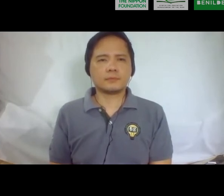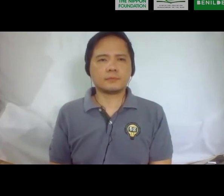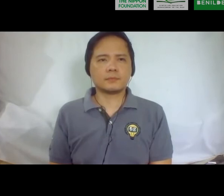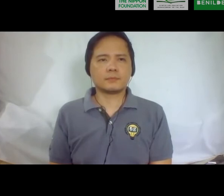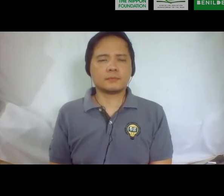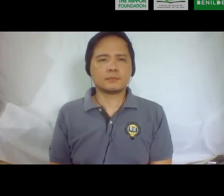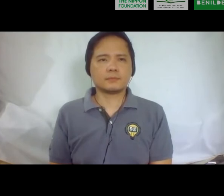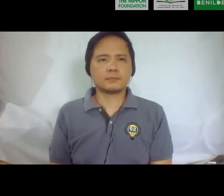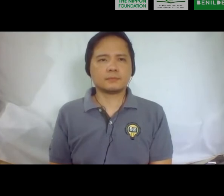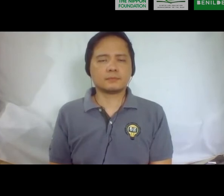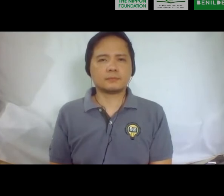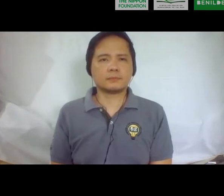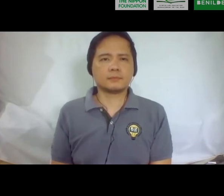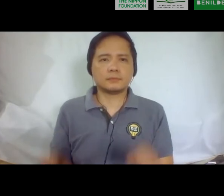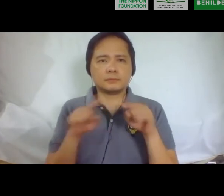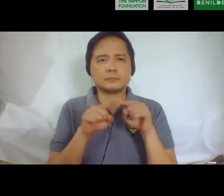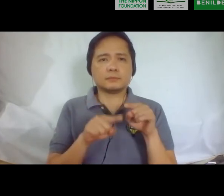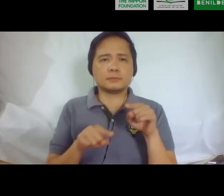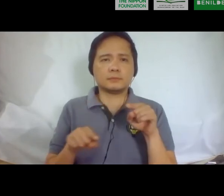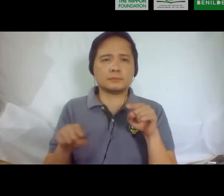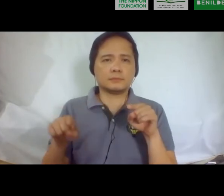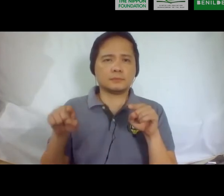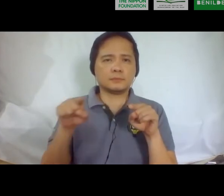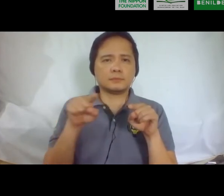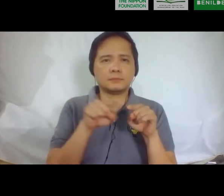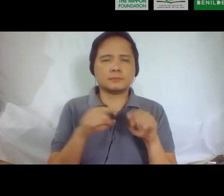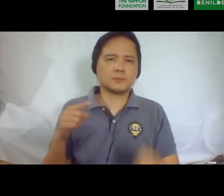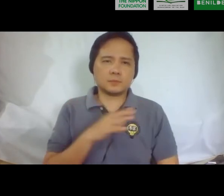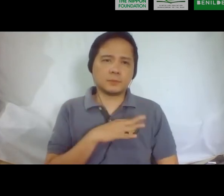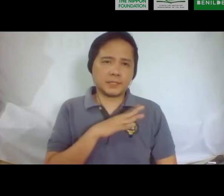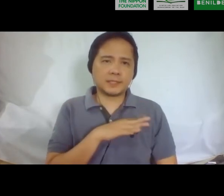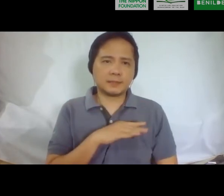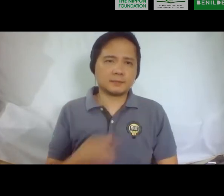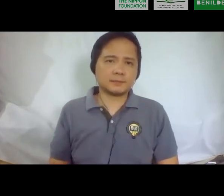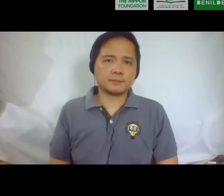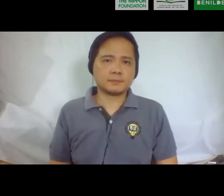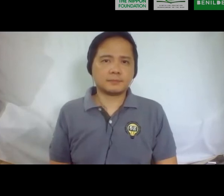It's taking a while to upload. I'll send it in a minute.